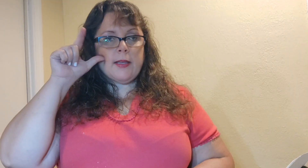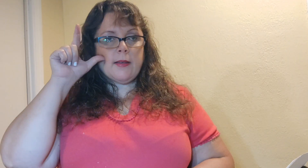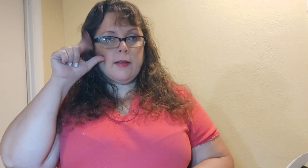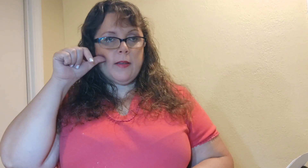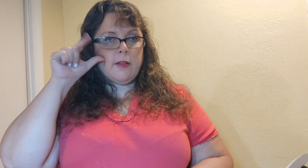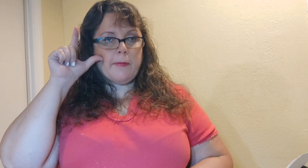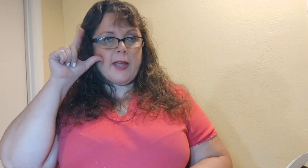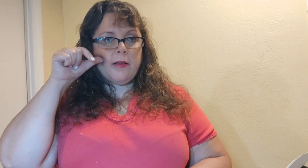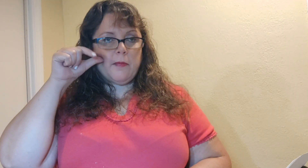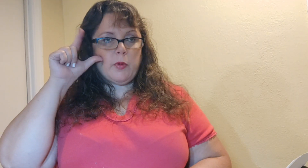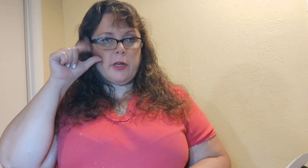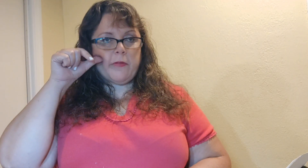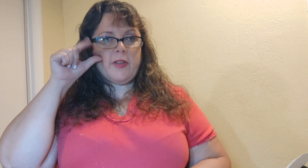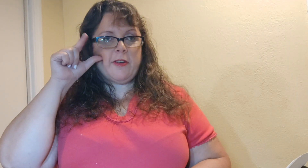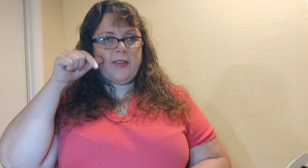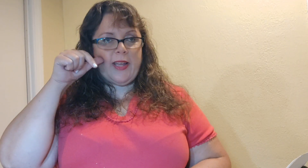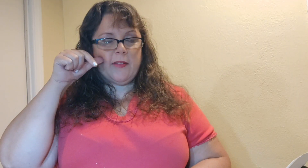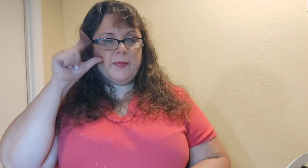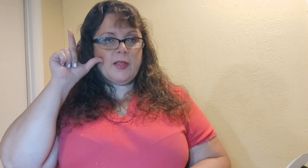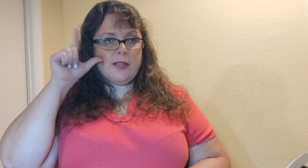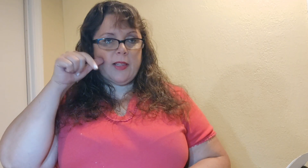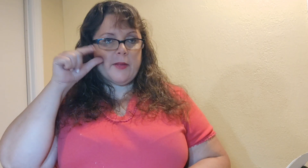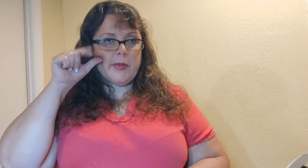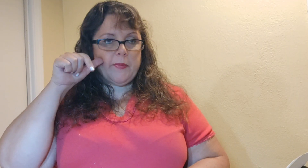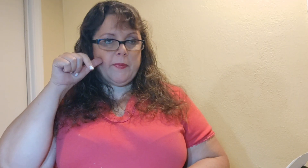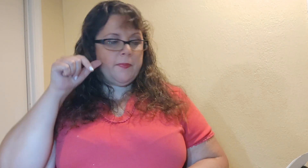then the right pointer finger down, lemon.